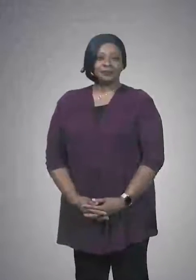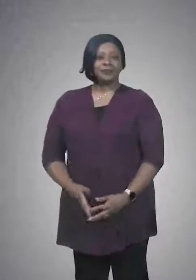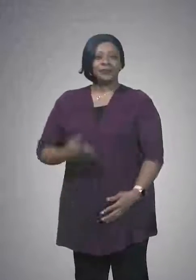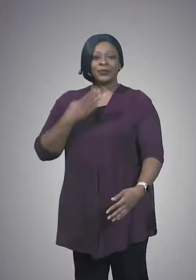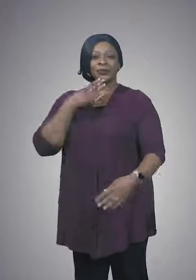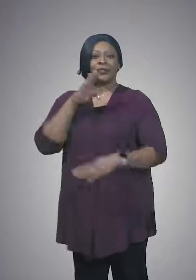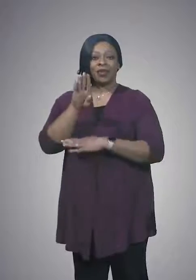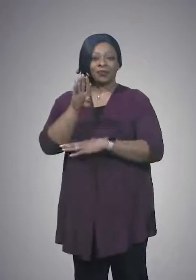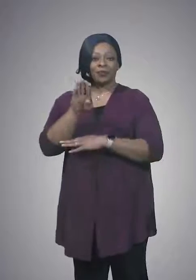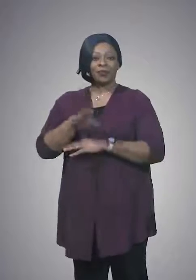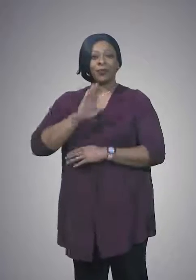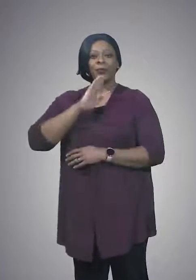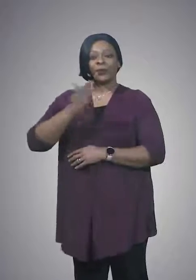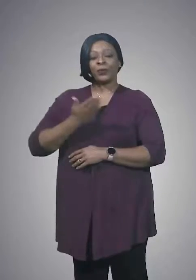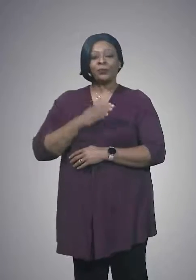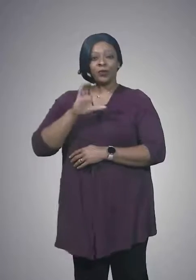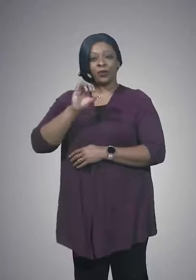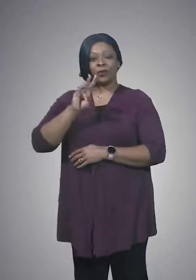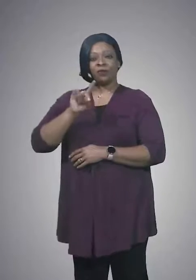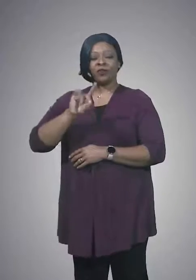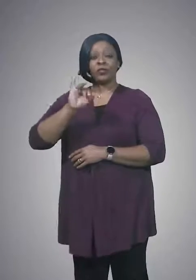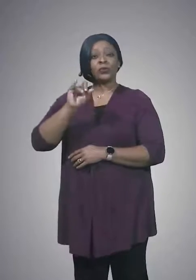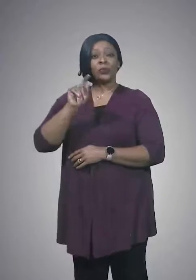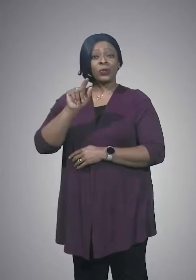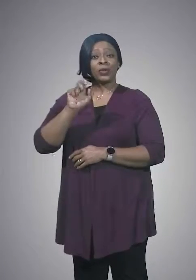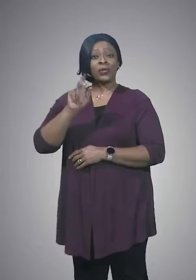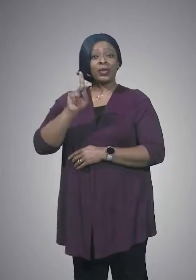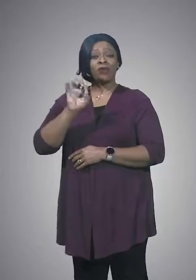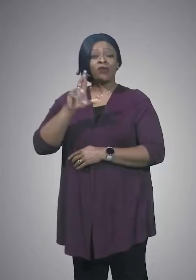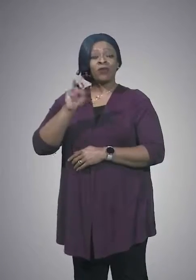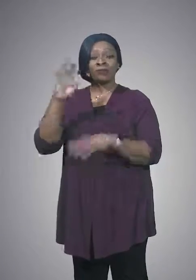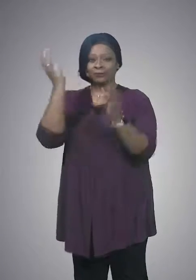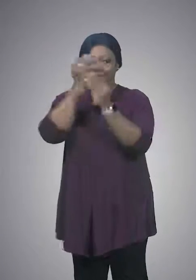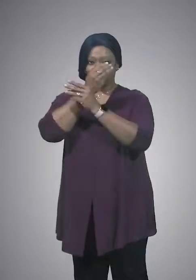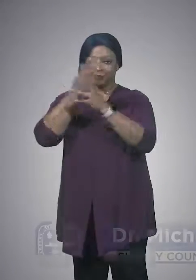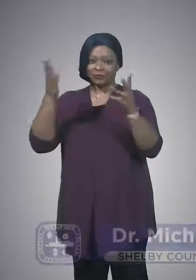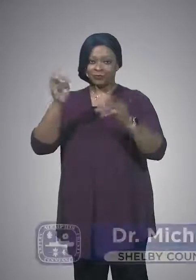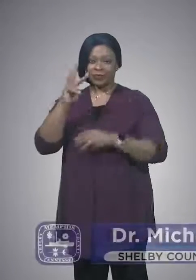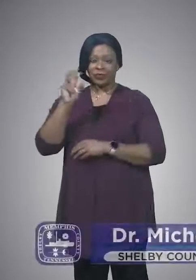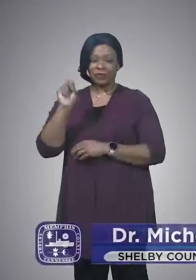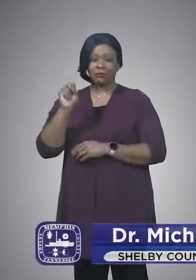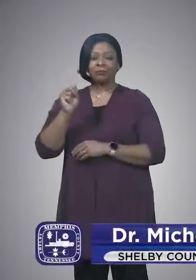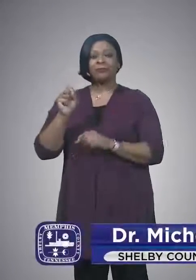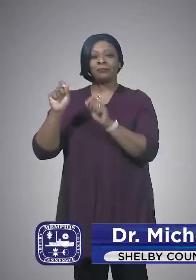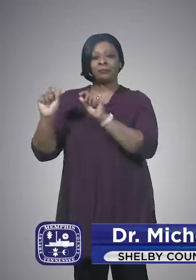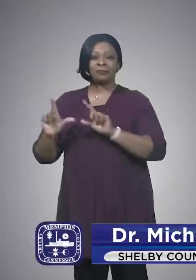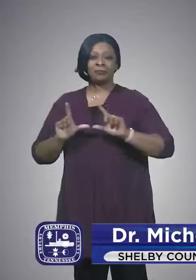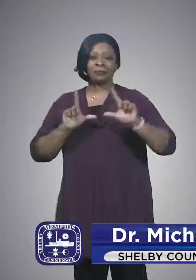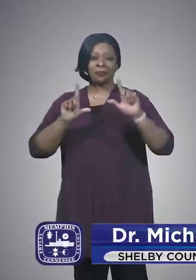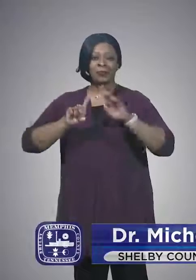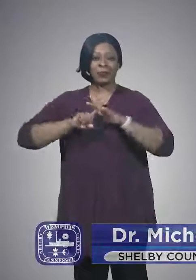Good afternoon. Welcome to the COVID Joint Task Force briefing. I'm going to start with some slides today.